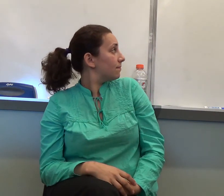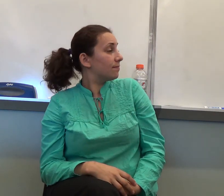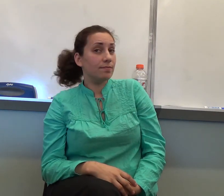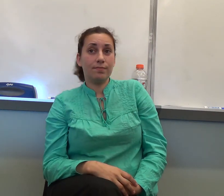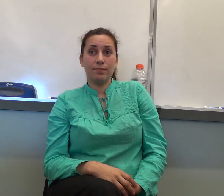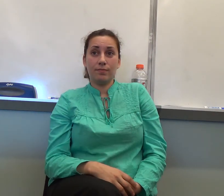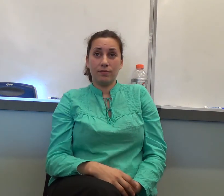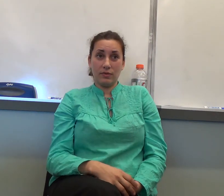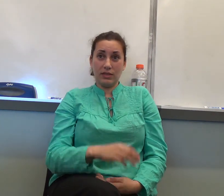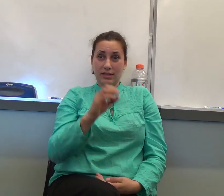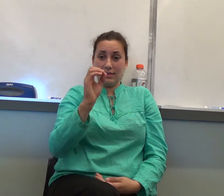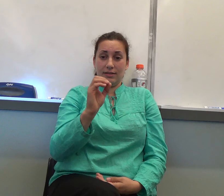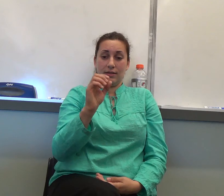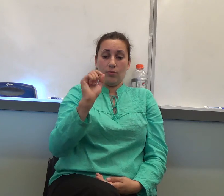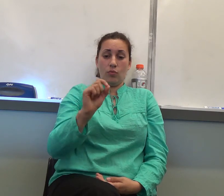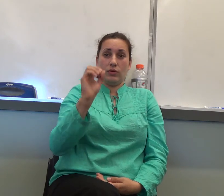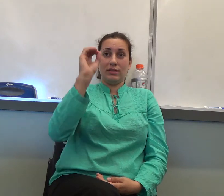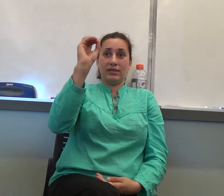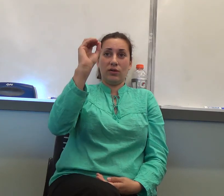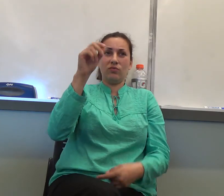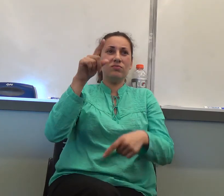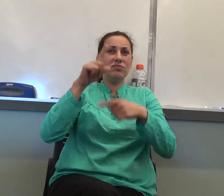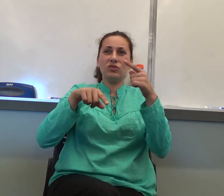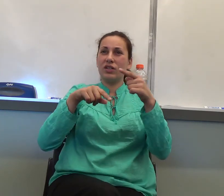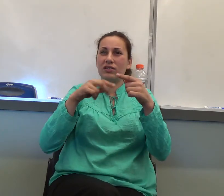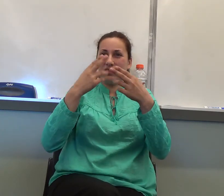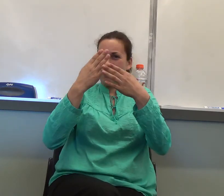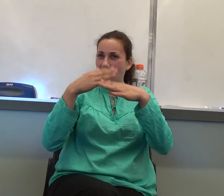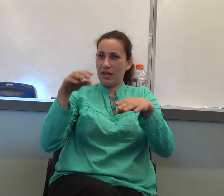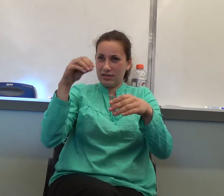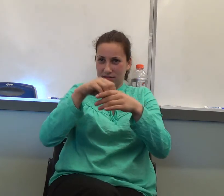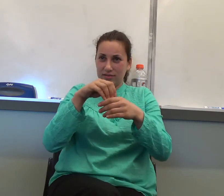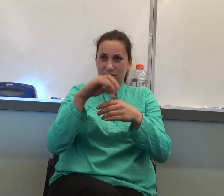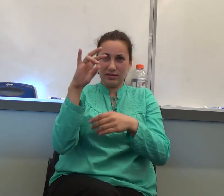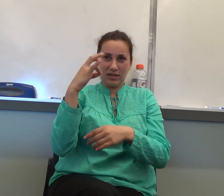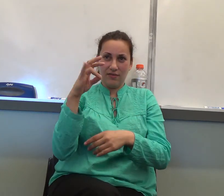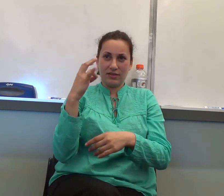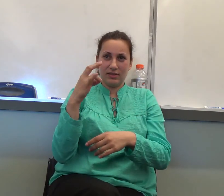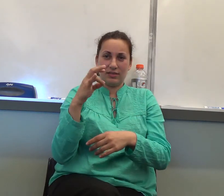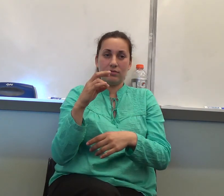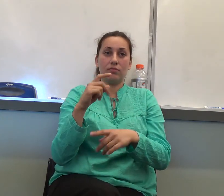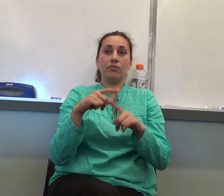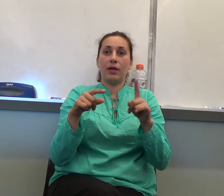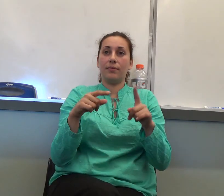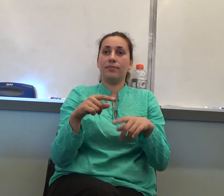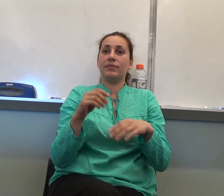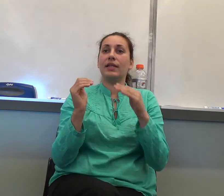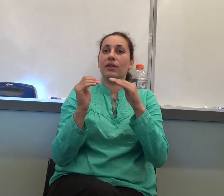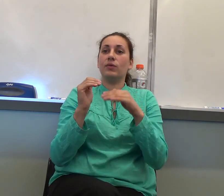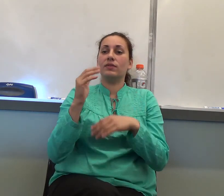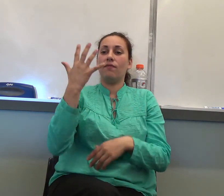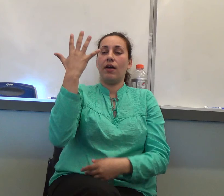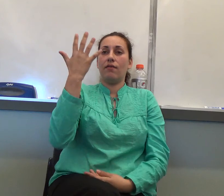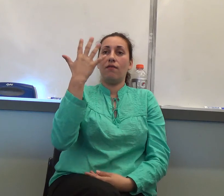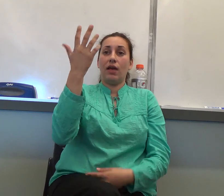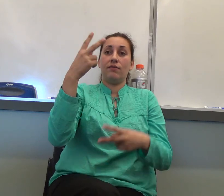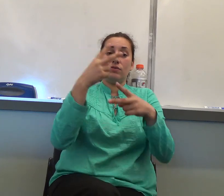there's a 0 that goes there because we couldn't divide it into 17, so the 0 goes there. But this is a 5. And 5 times that is